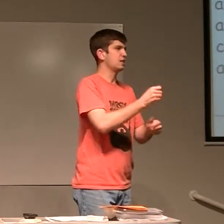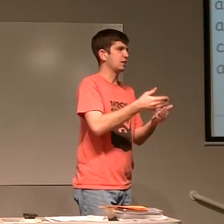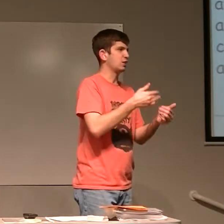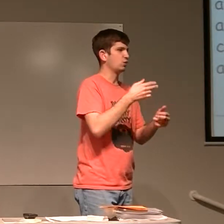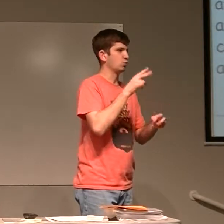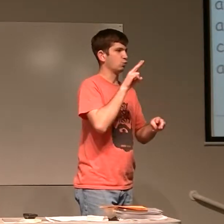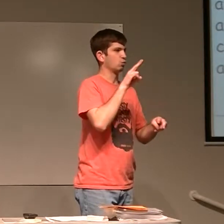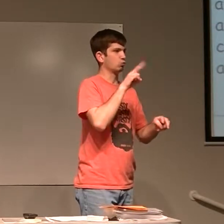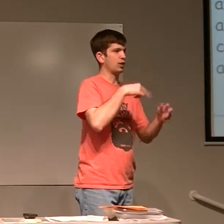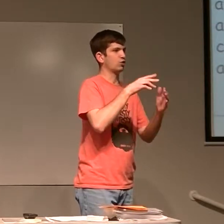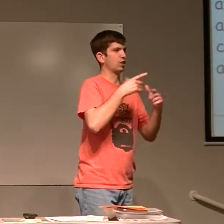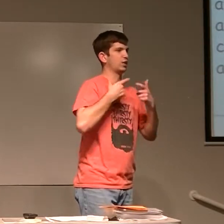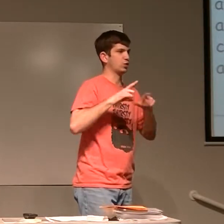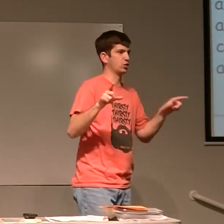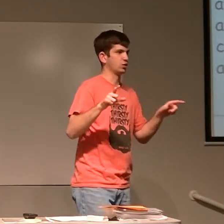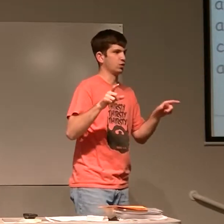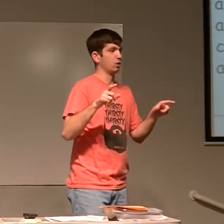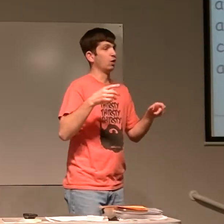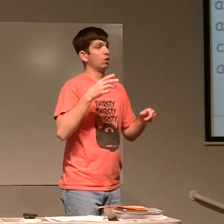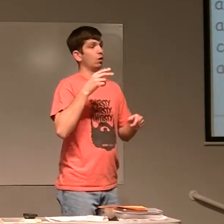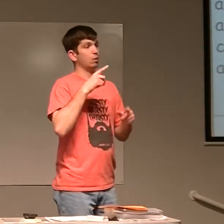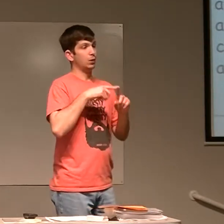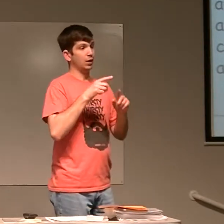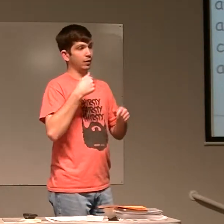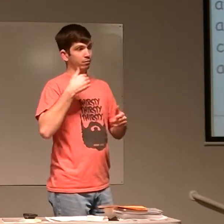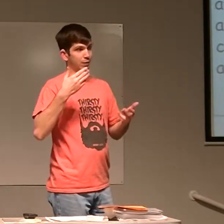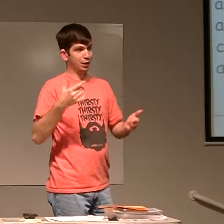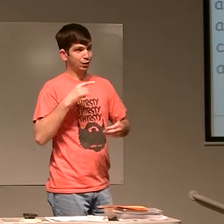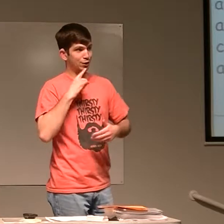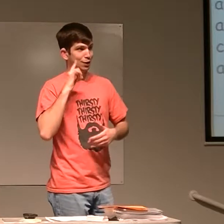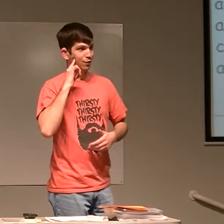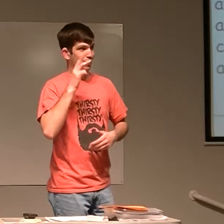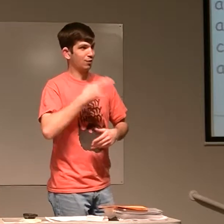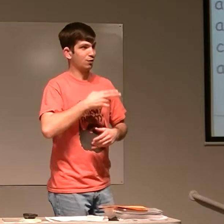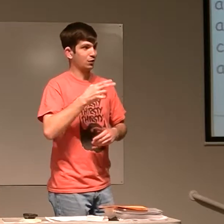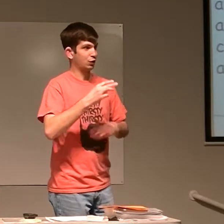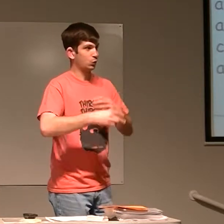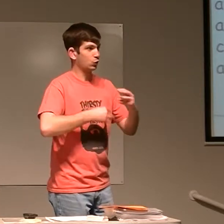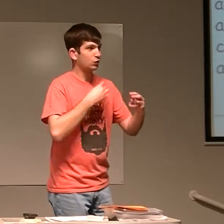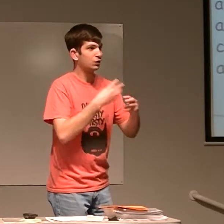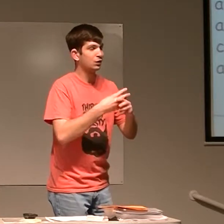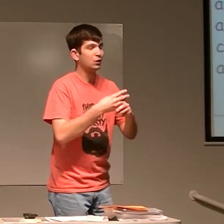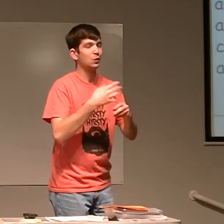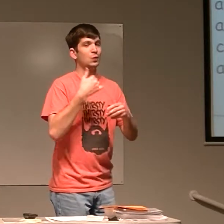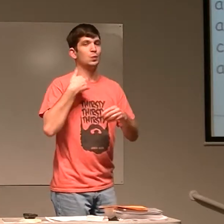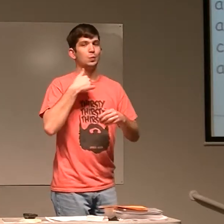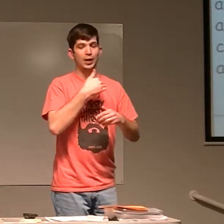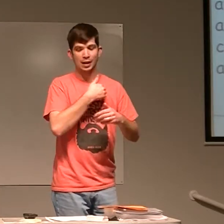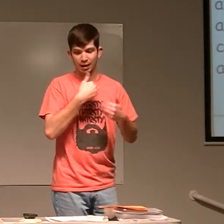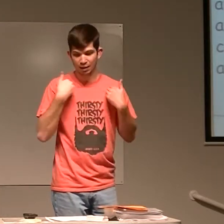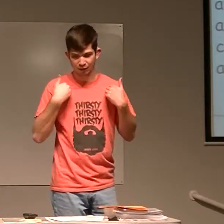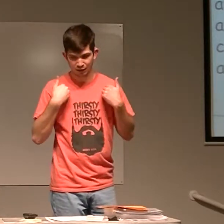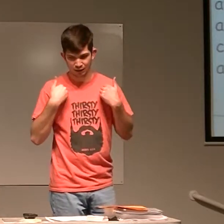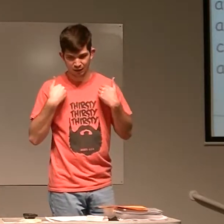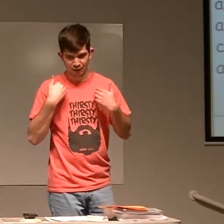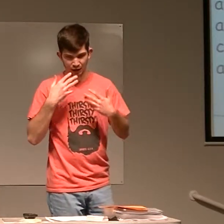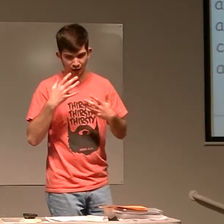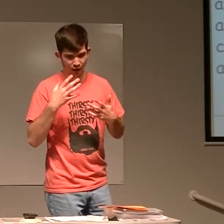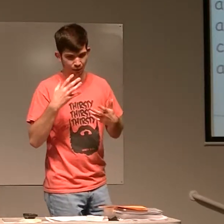easily read their language. But here in the deaf and hard of hearing world, we have